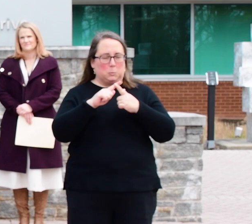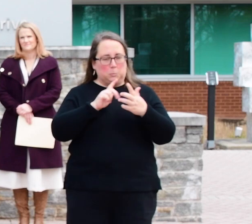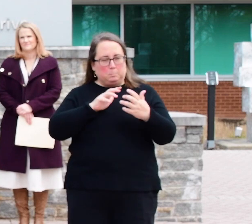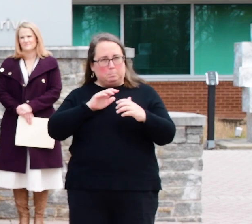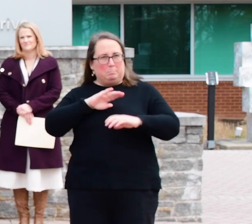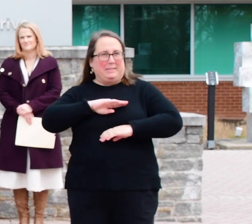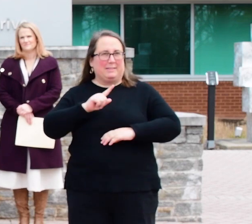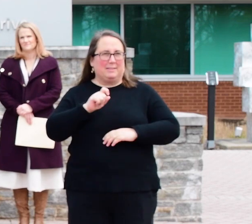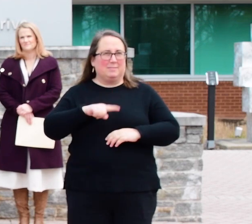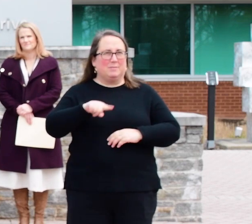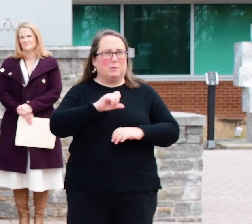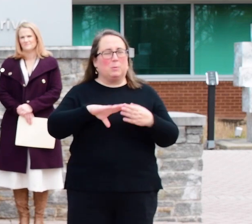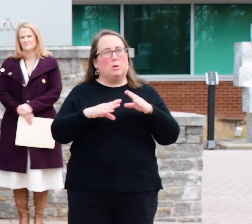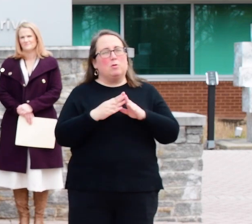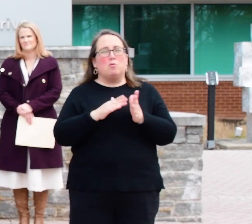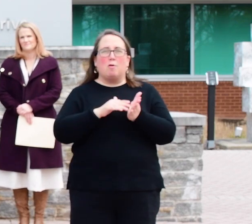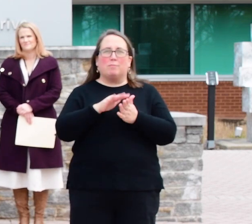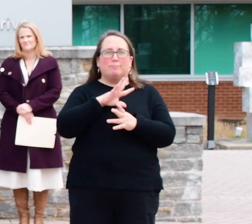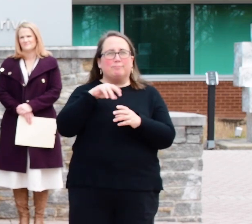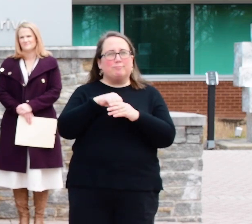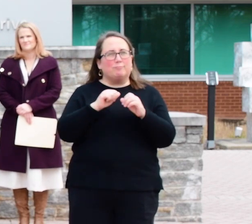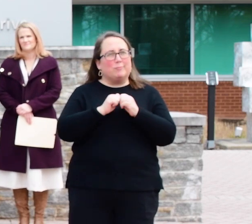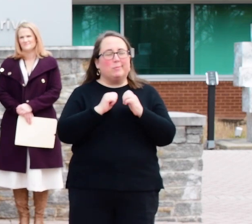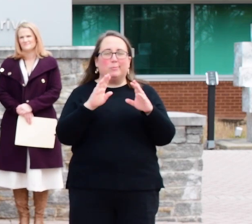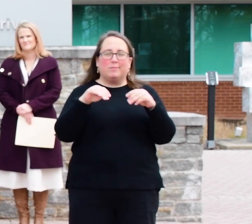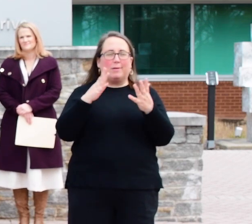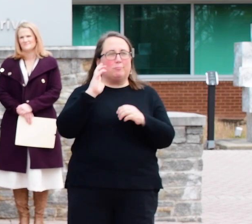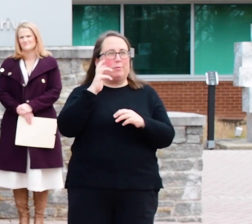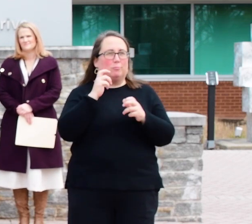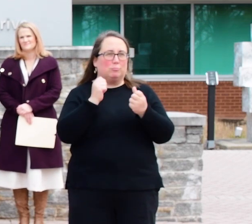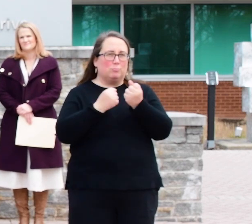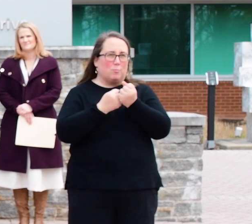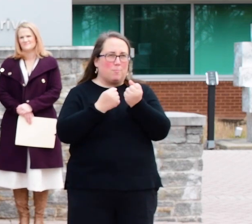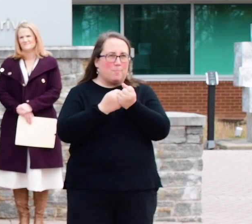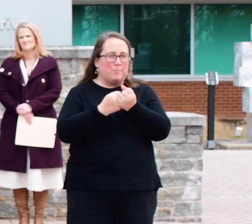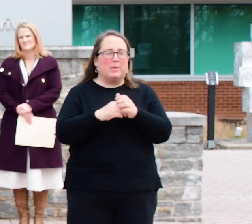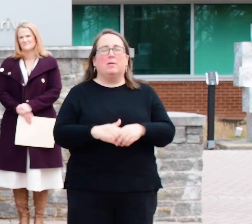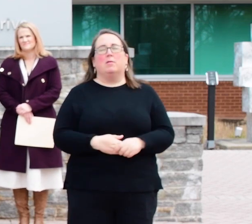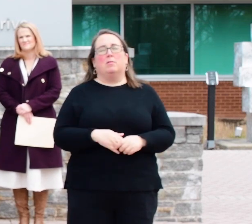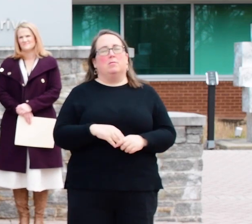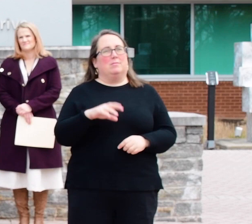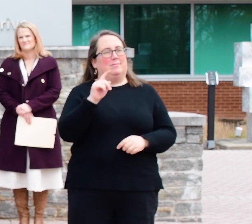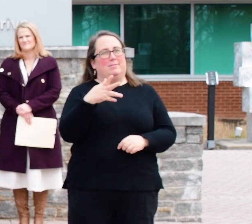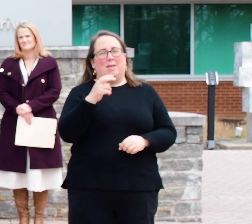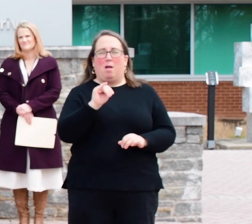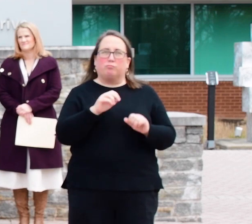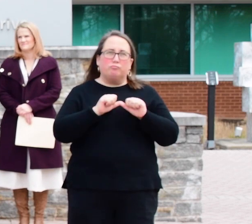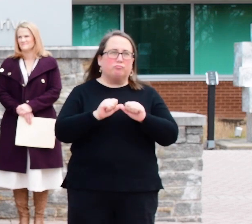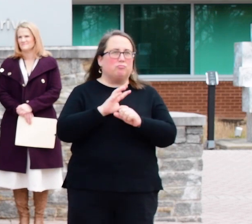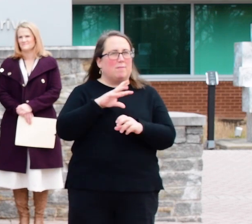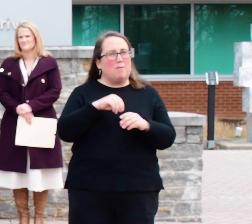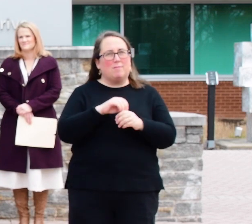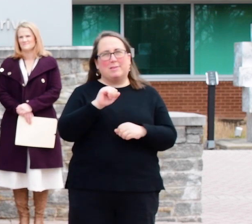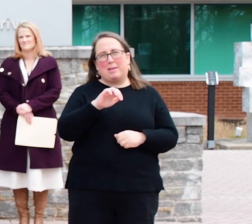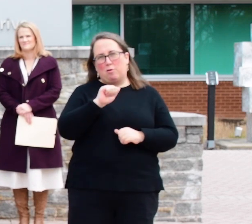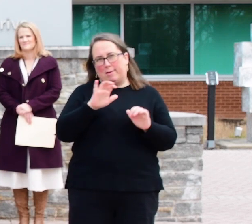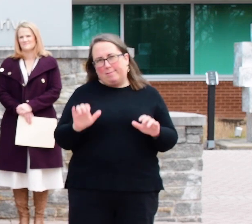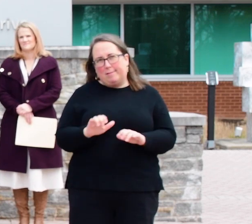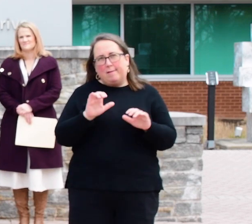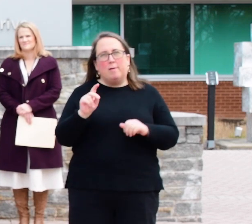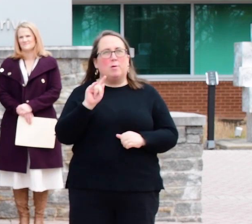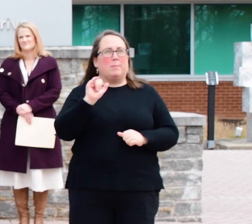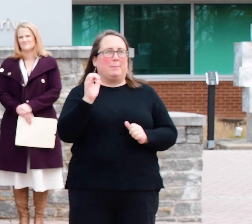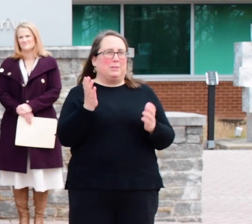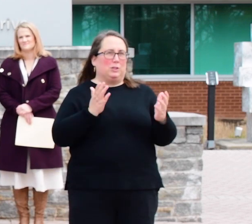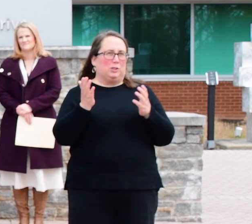often participates in local events by providing radio support. Dan has been a constant presence at CARA activities and public